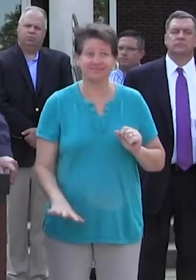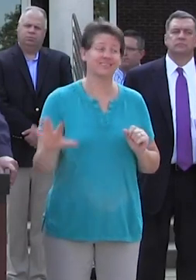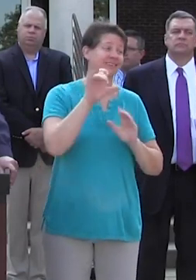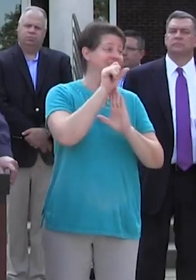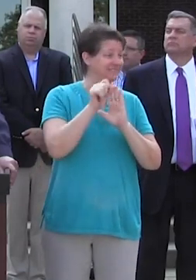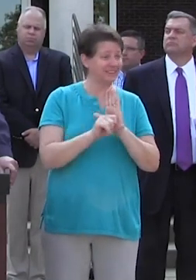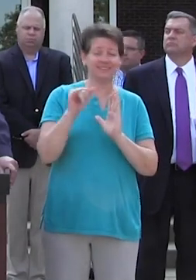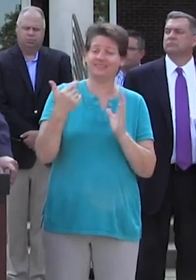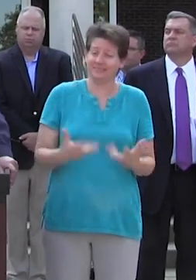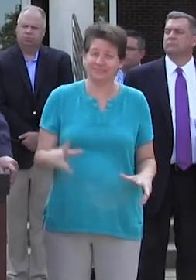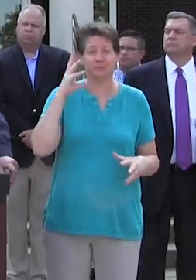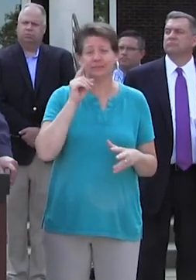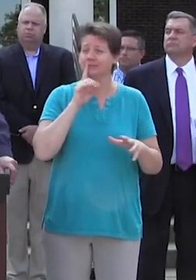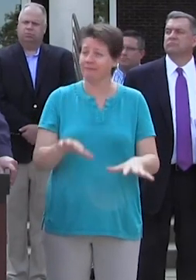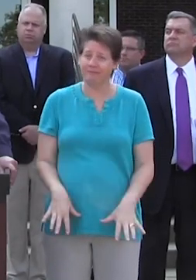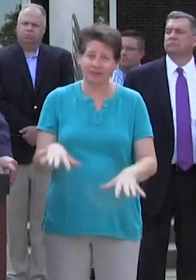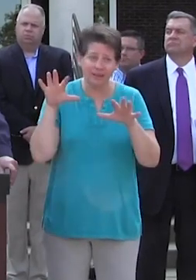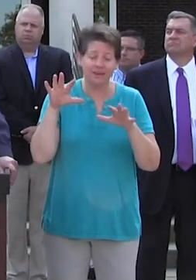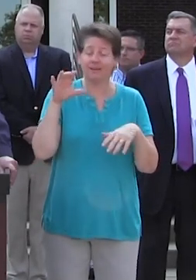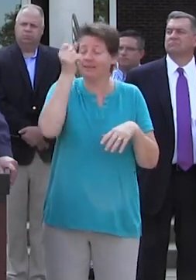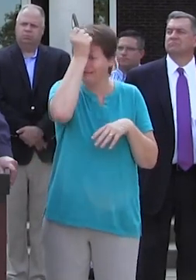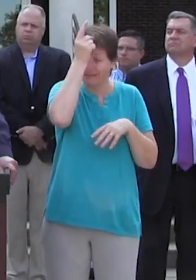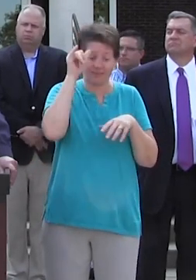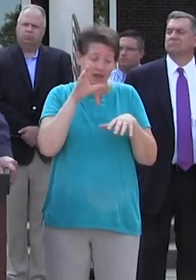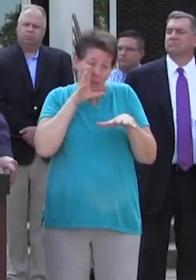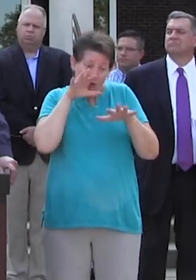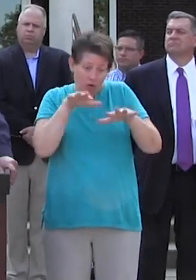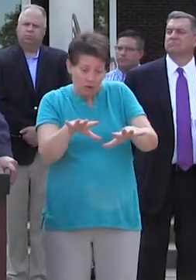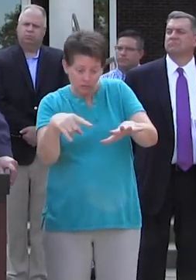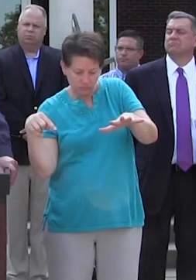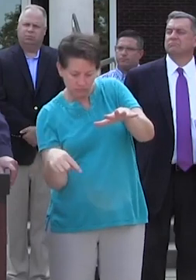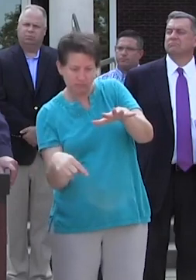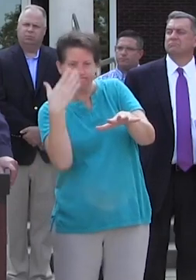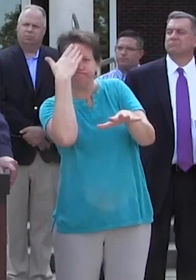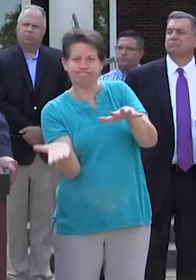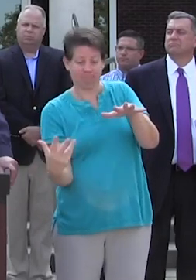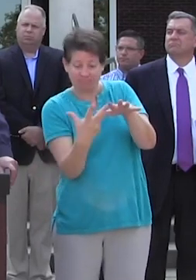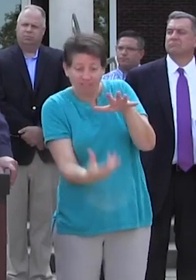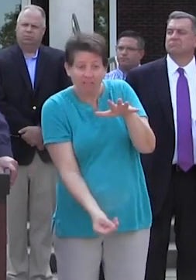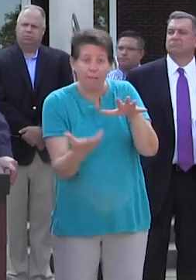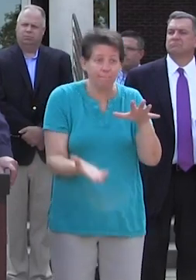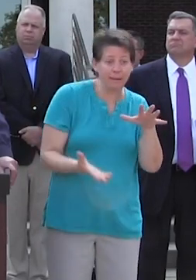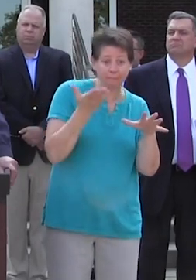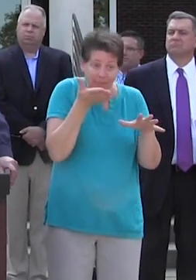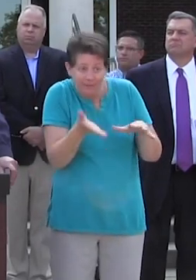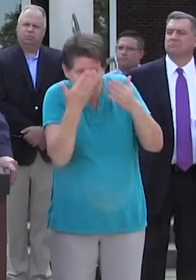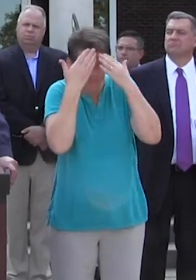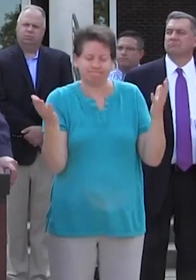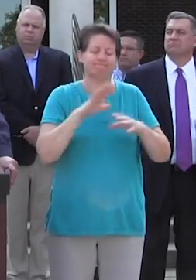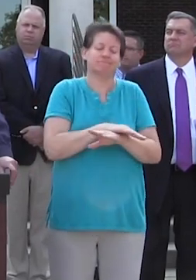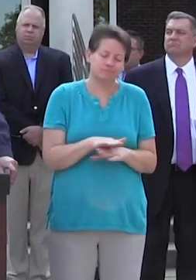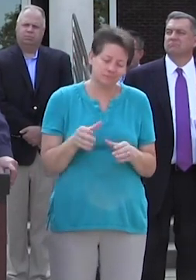been flooding like this, is you can never tell what lies under that water. The road may be there, it may not be there.